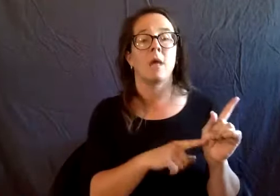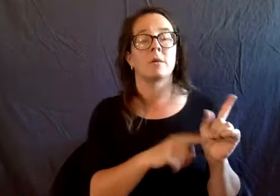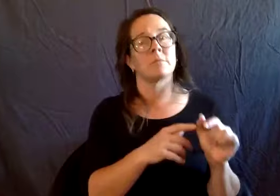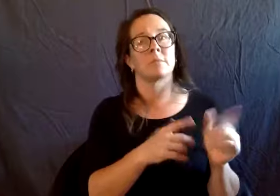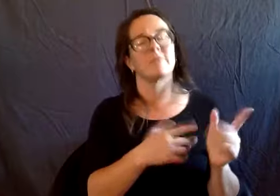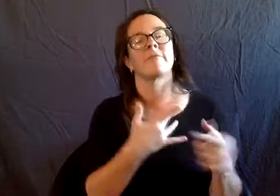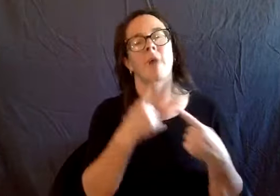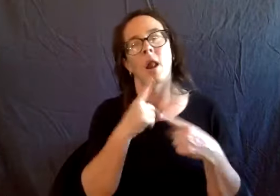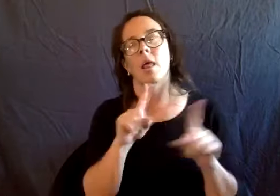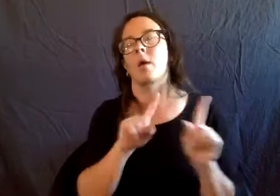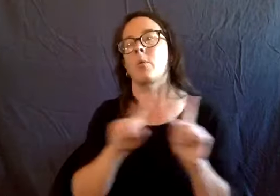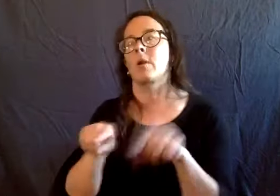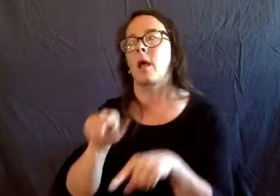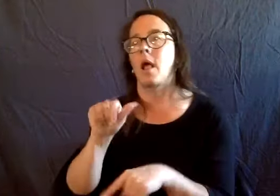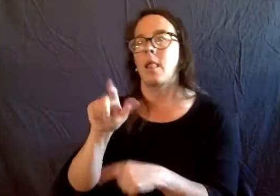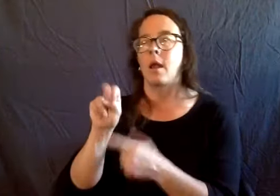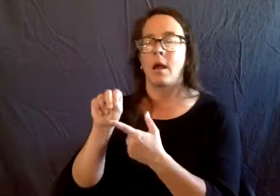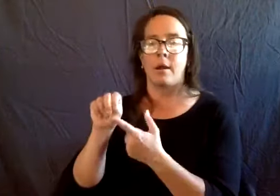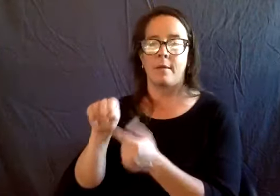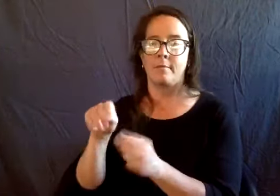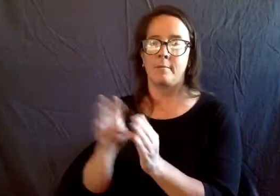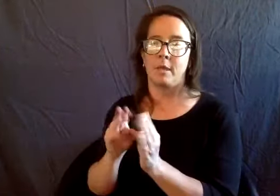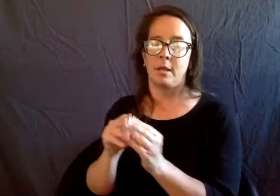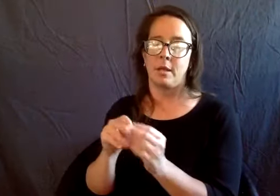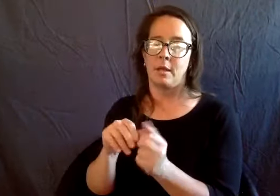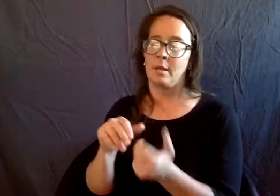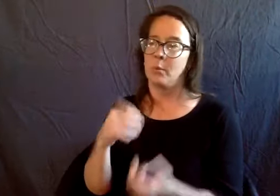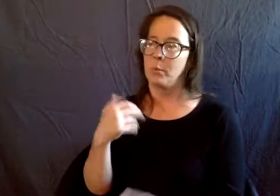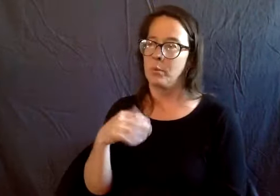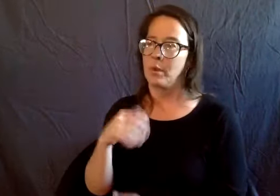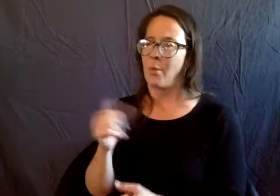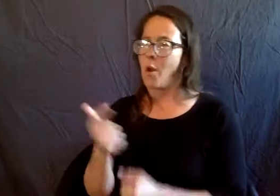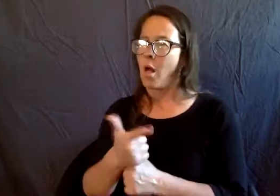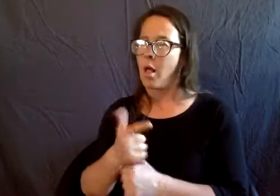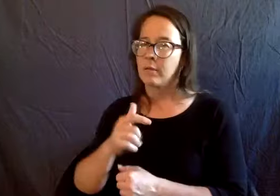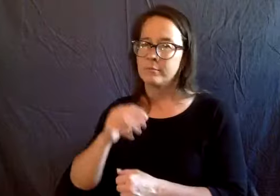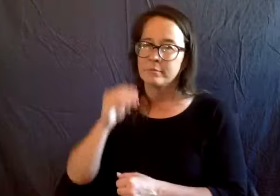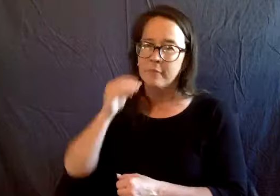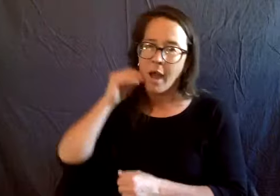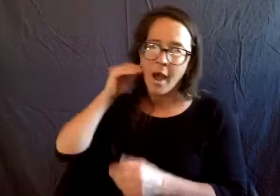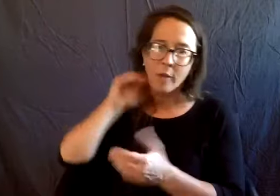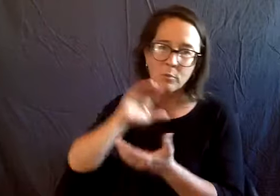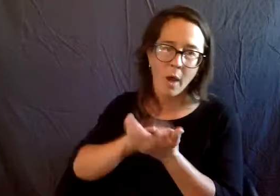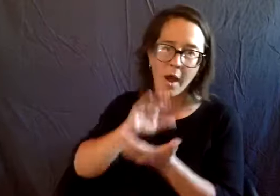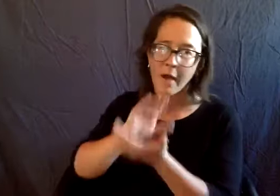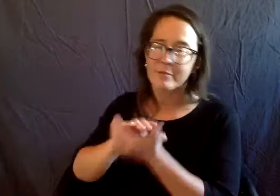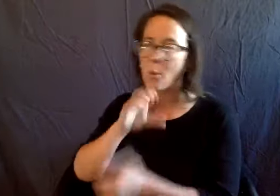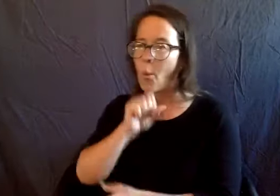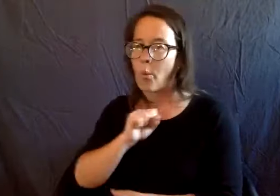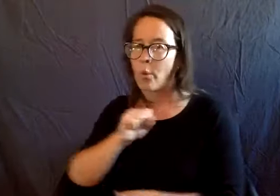first Al-Anon meeting, and I knew that there was no one there who could help me. As far as I was concerned, they were old housewives, they were old